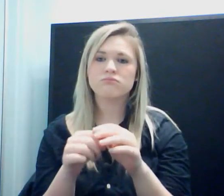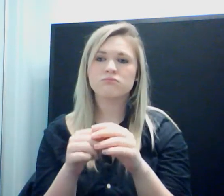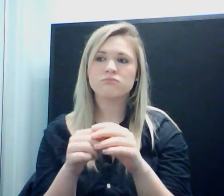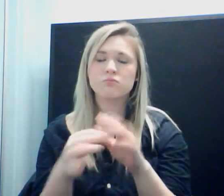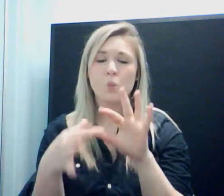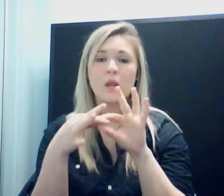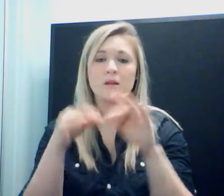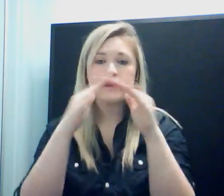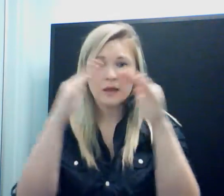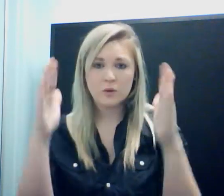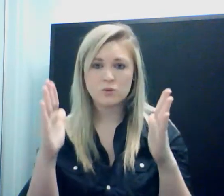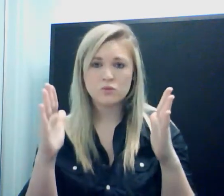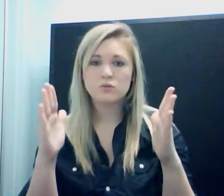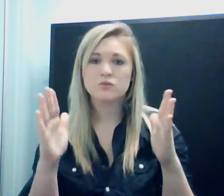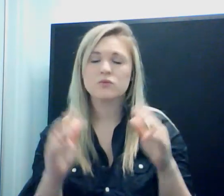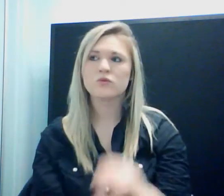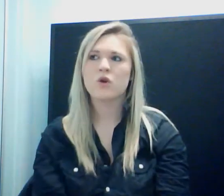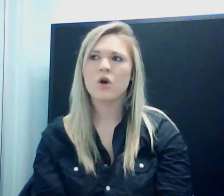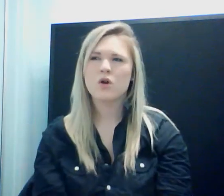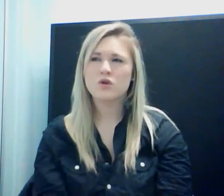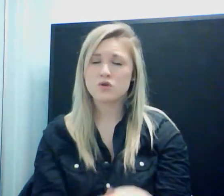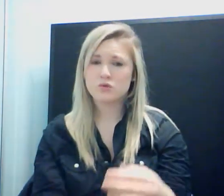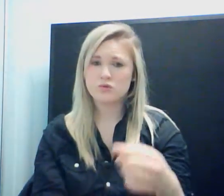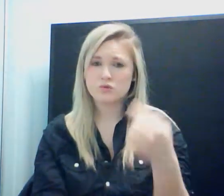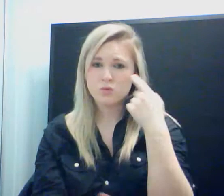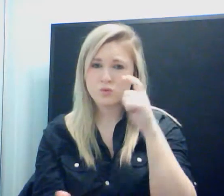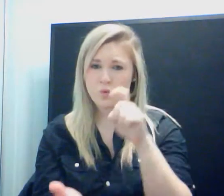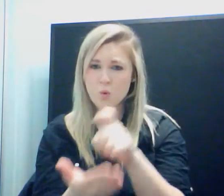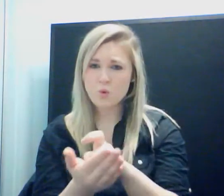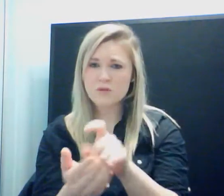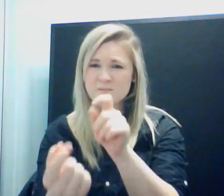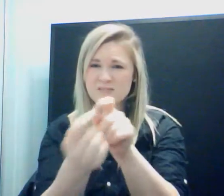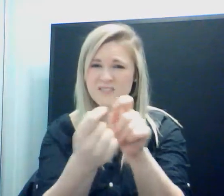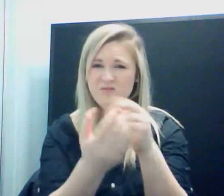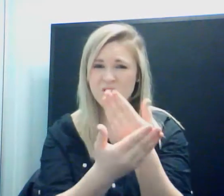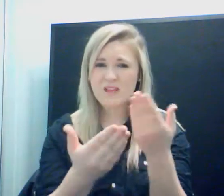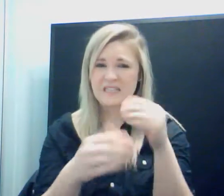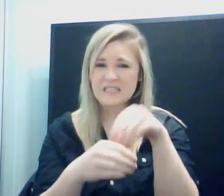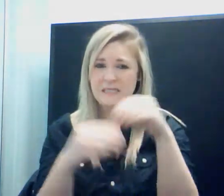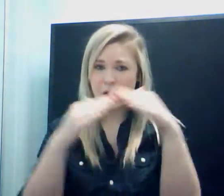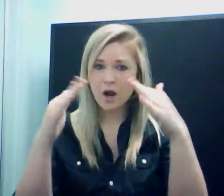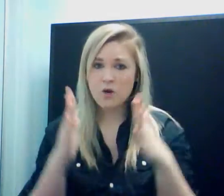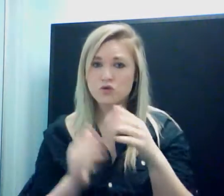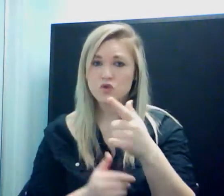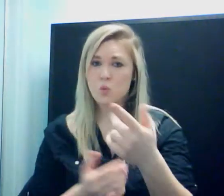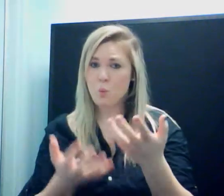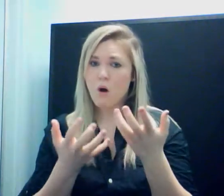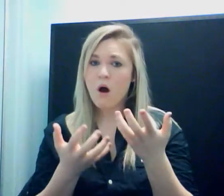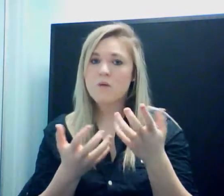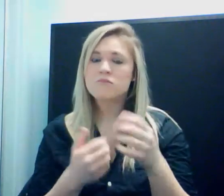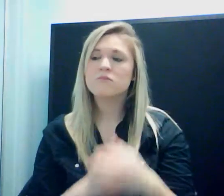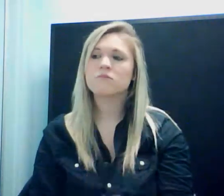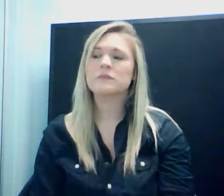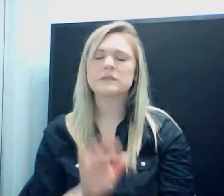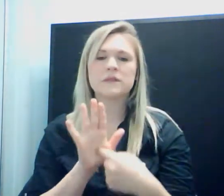there items in the house that you would like to have if the seller said they were leaving, such as